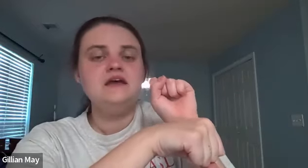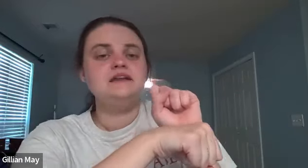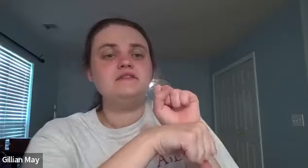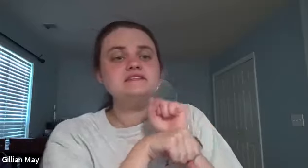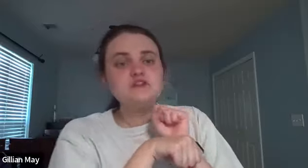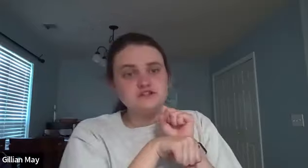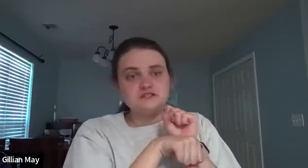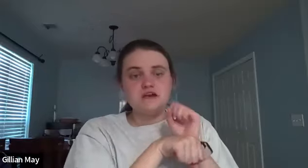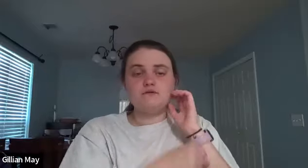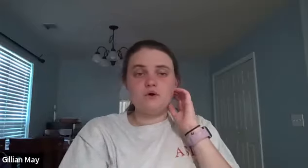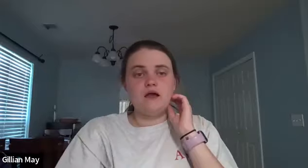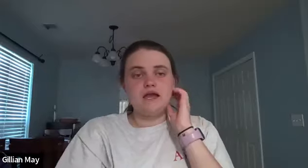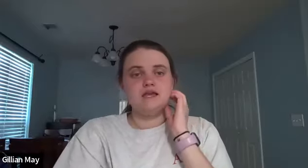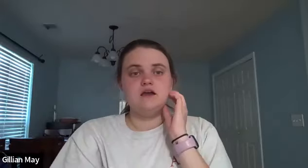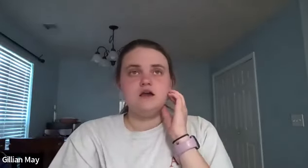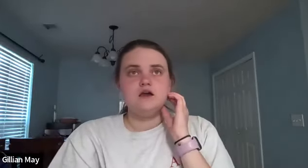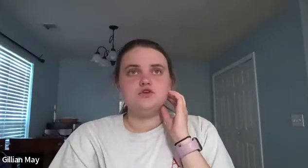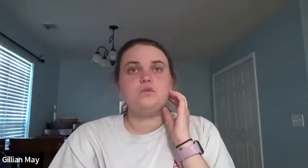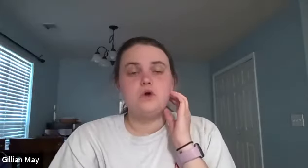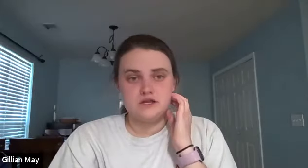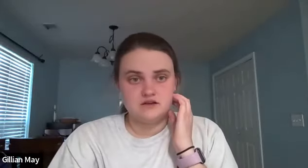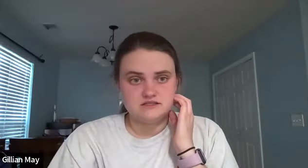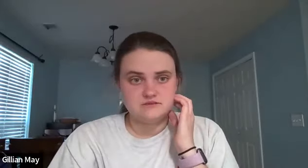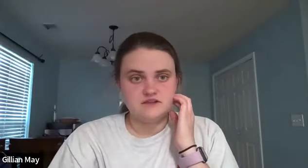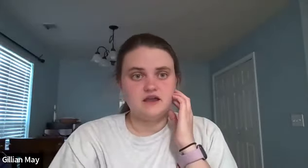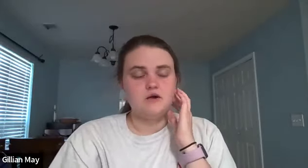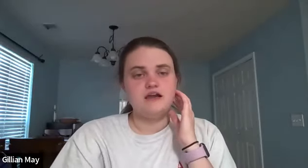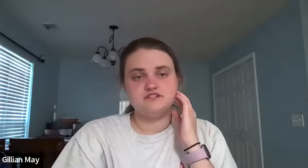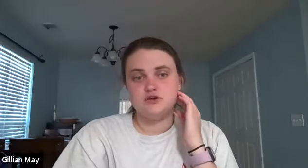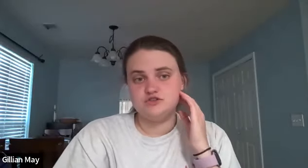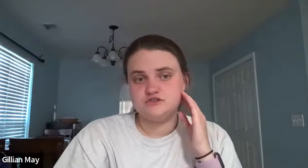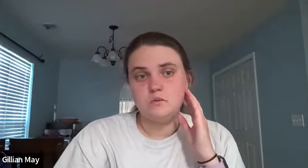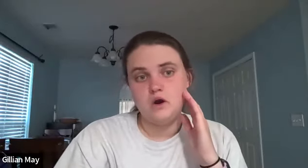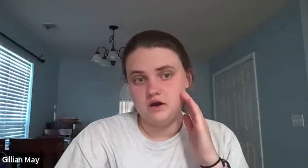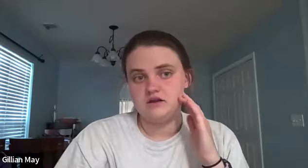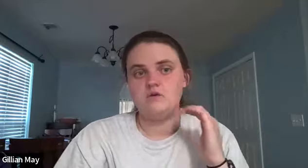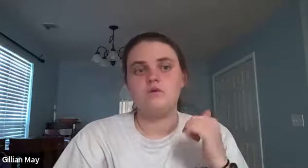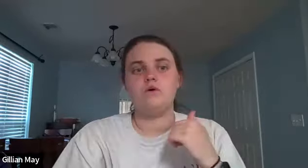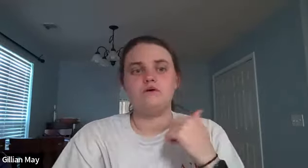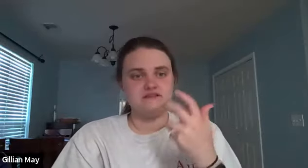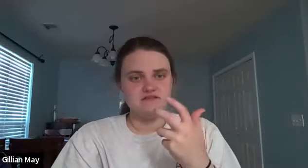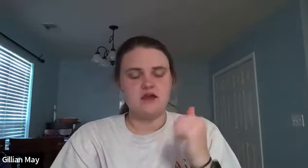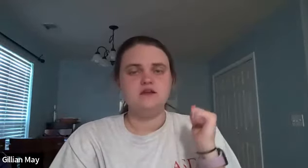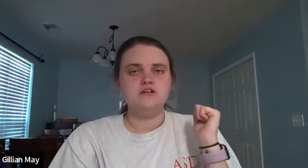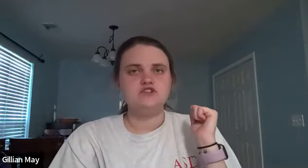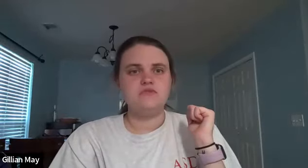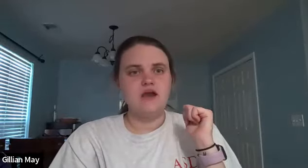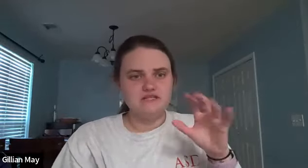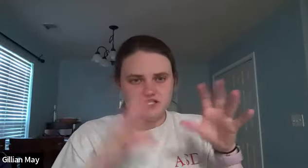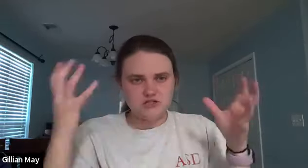Now, this is also the sign for like you're working on something like, oh, I have to go do some work or things like that. So that one is a